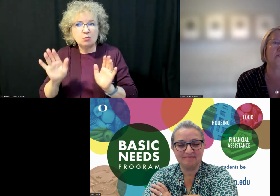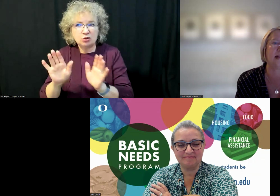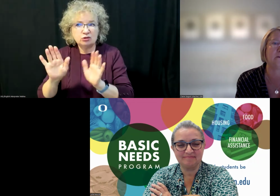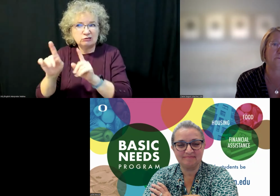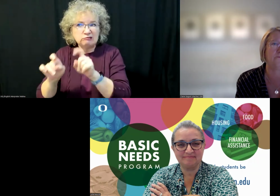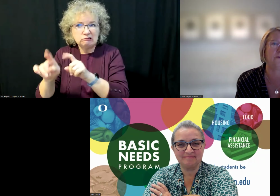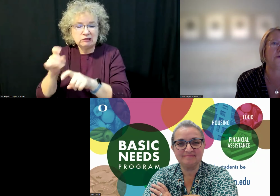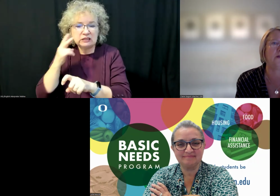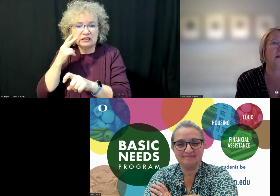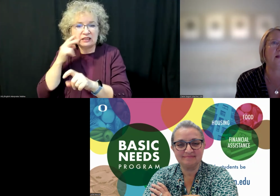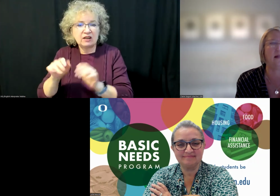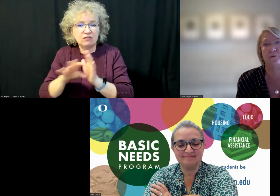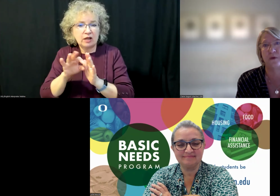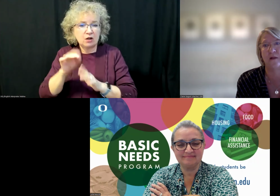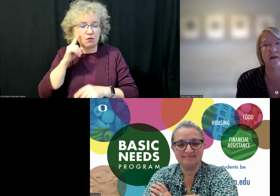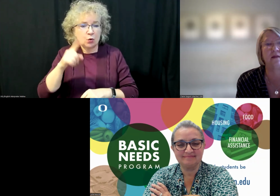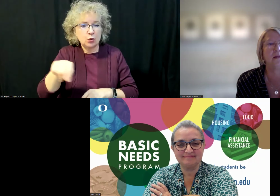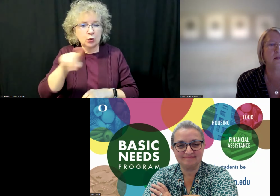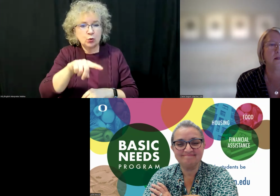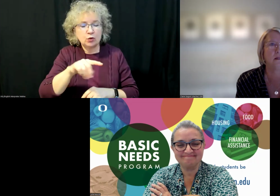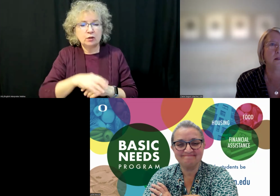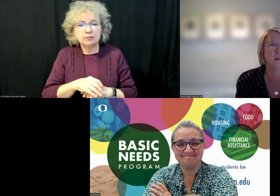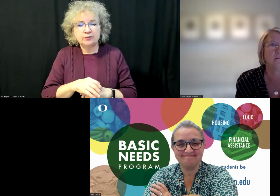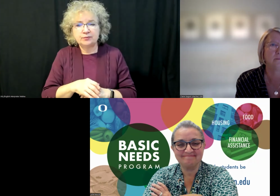find out for you and then and then loop you all in.